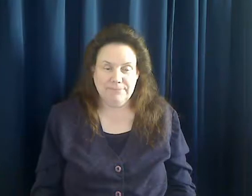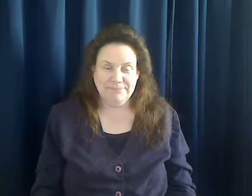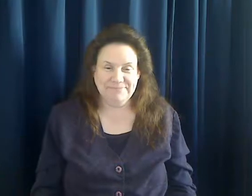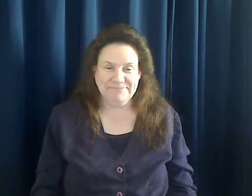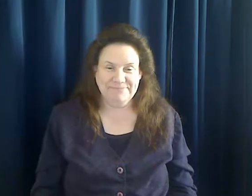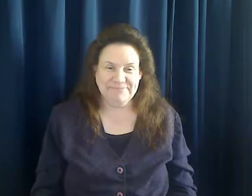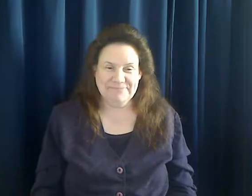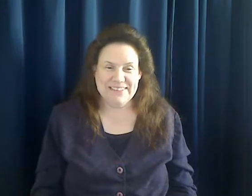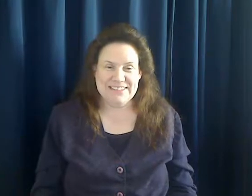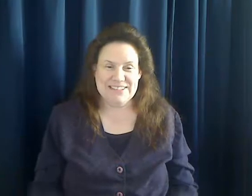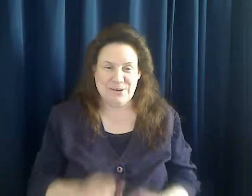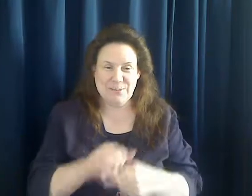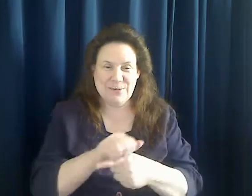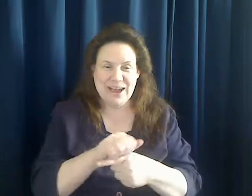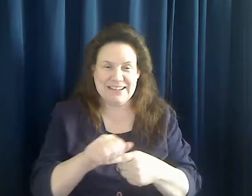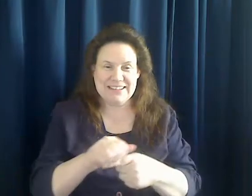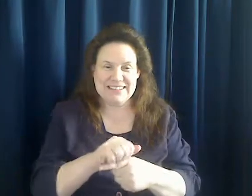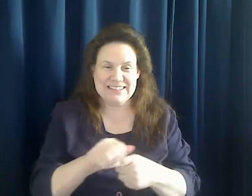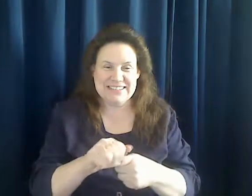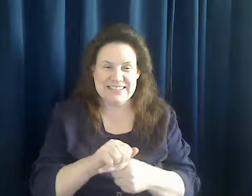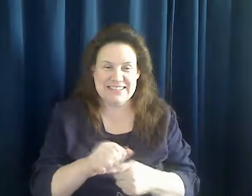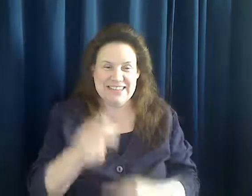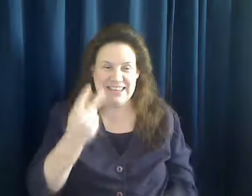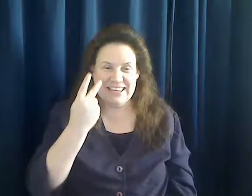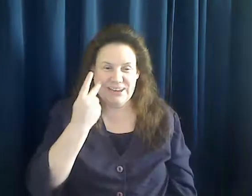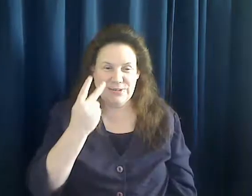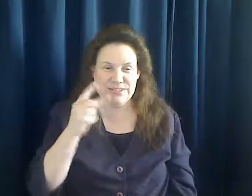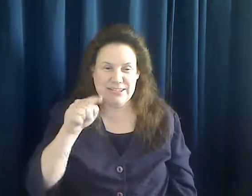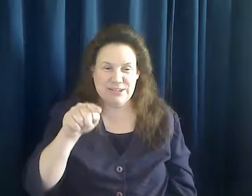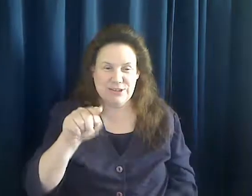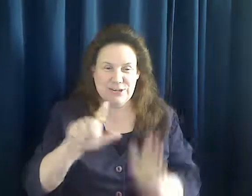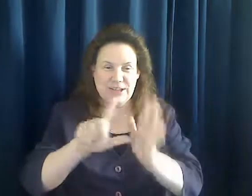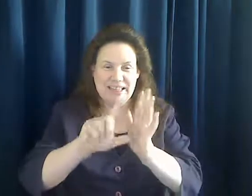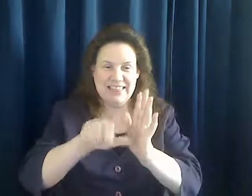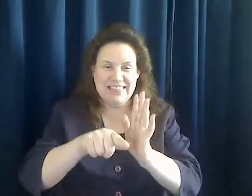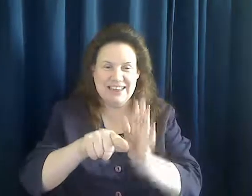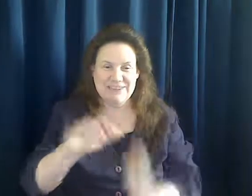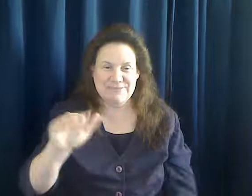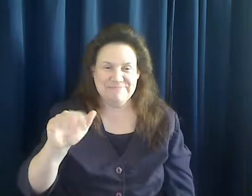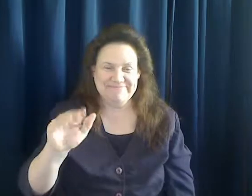So practice, and I will see you later.